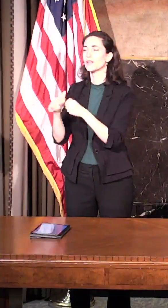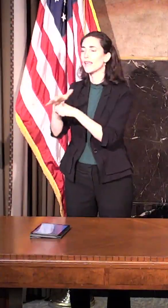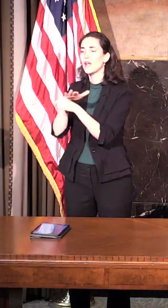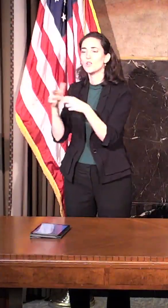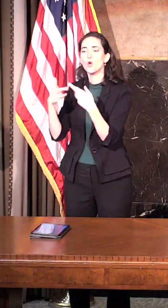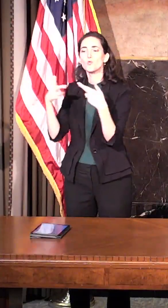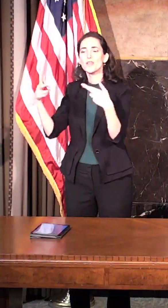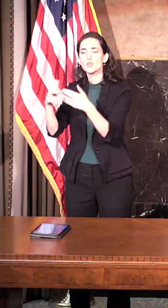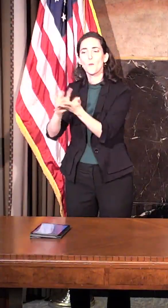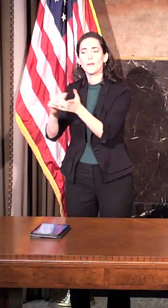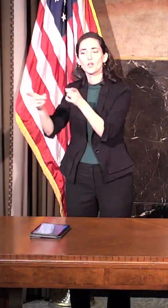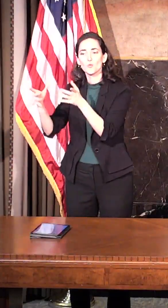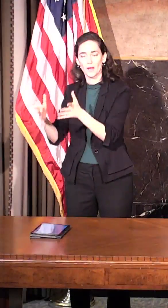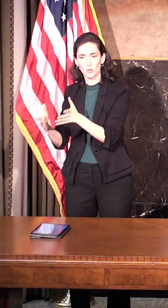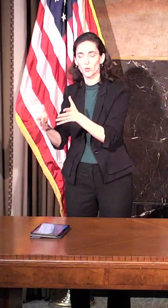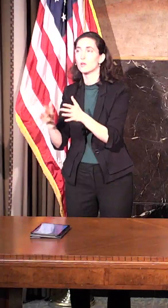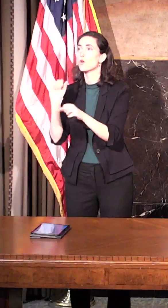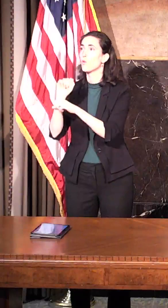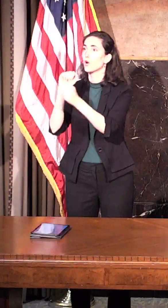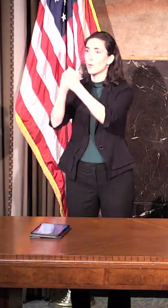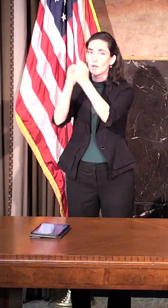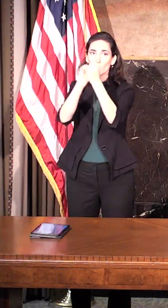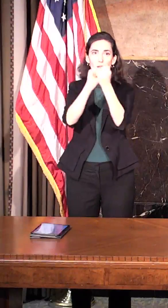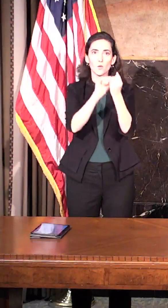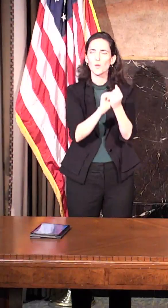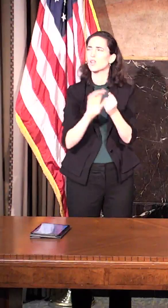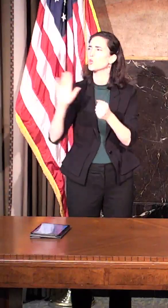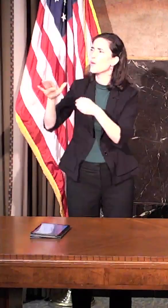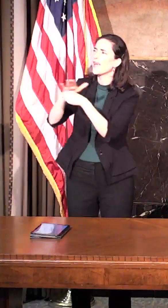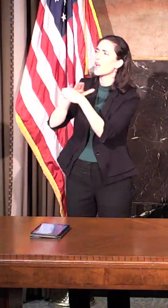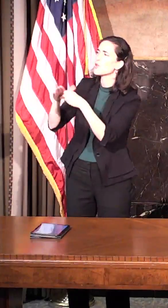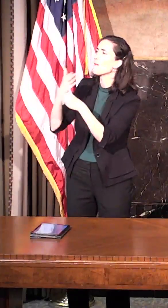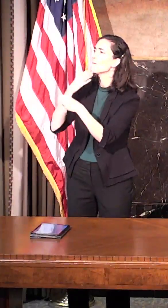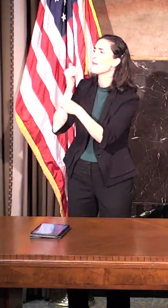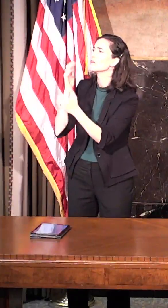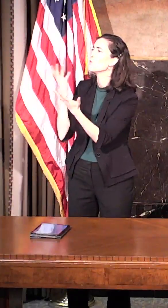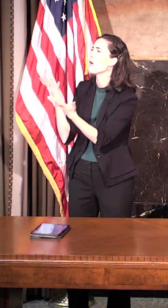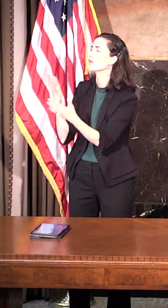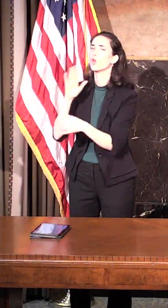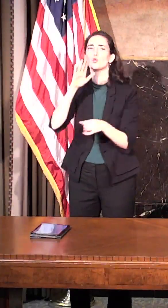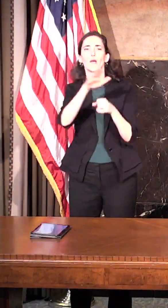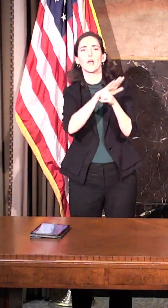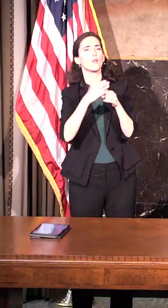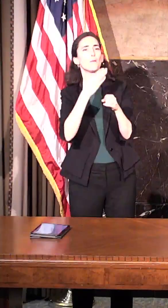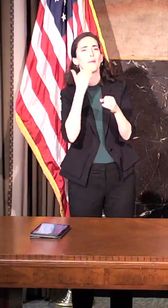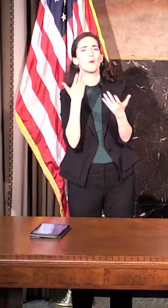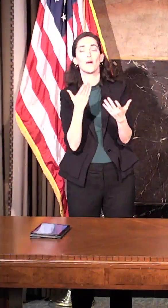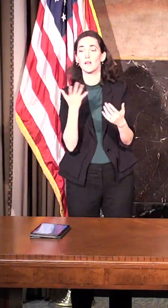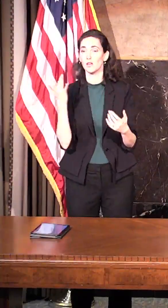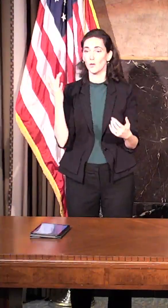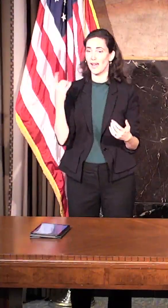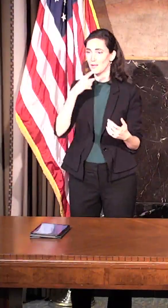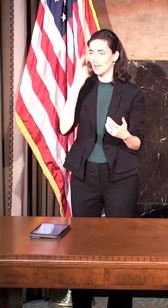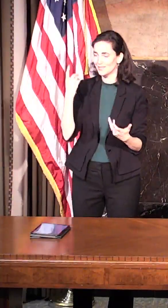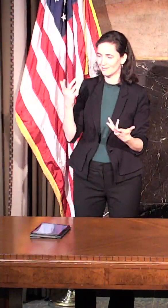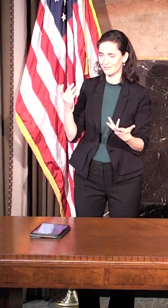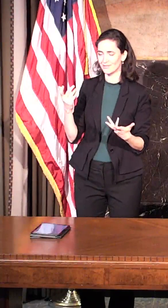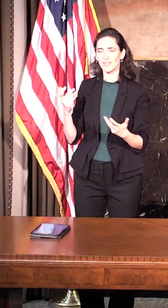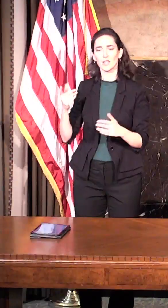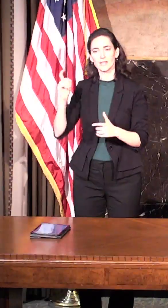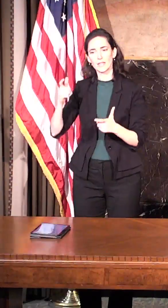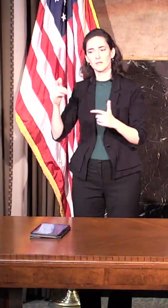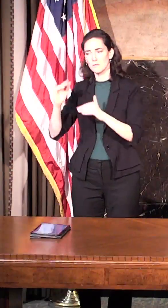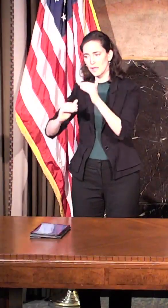and as to what the right mix is for those particular regions. Because of geography and the ability for